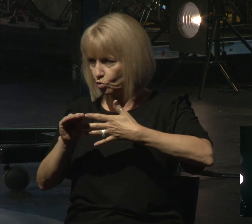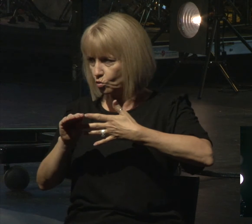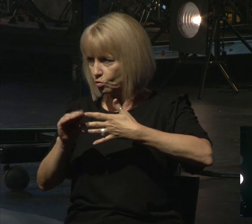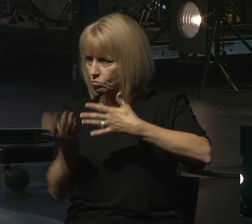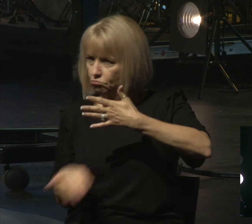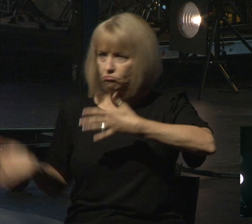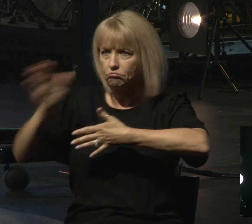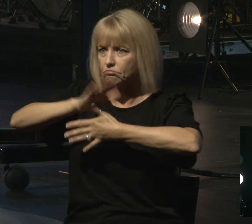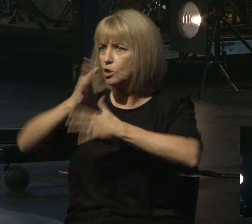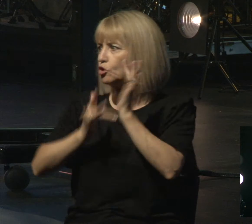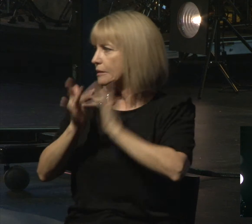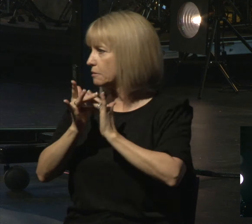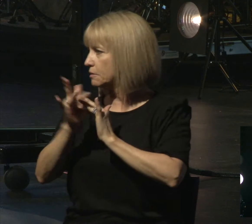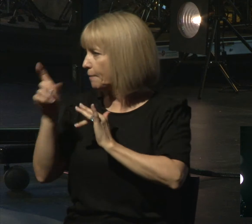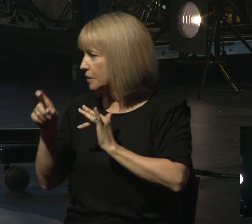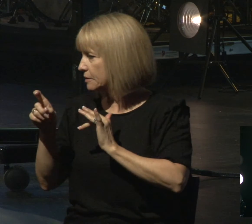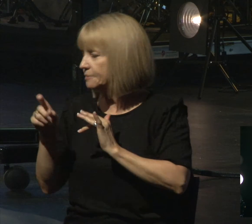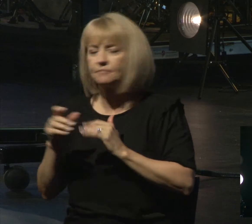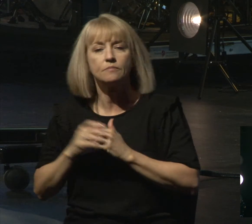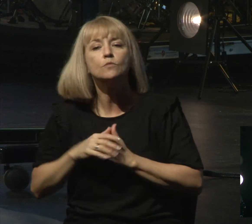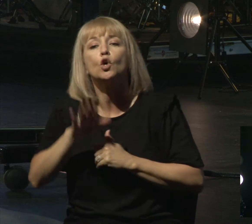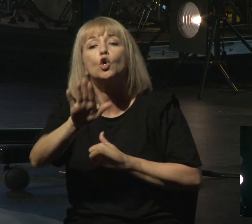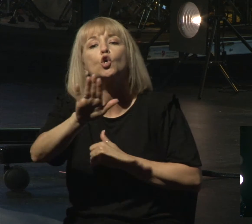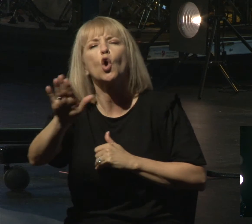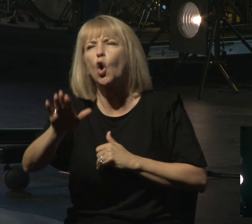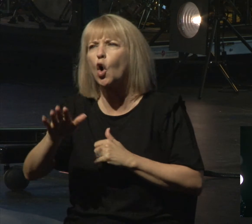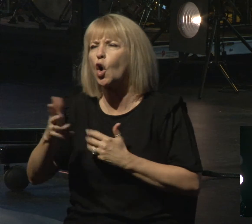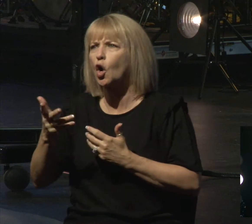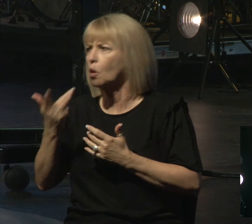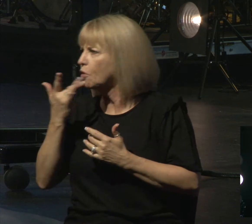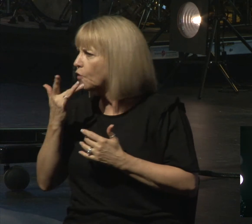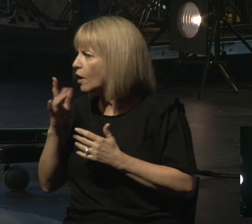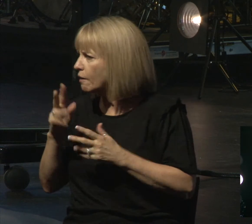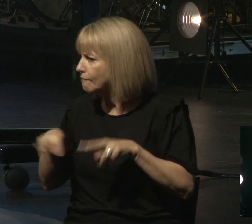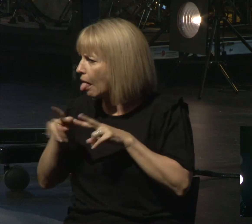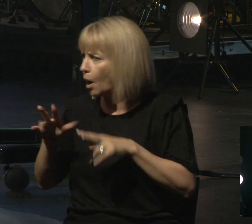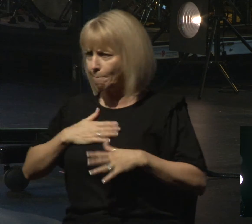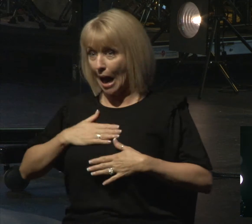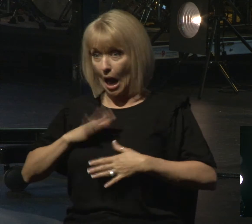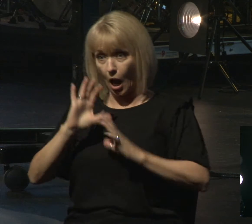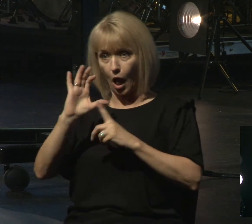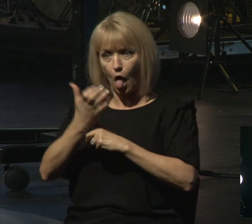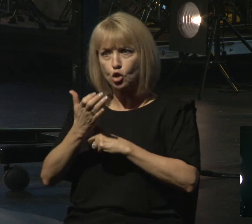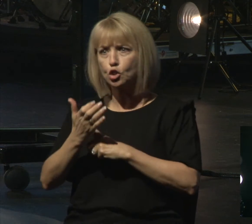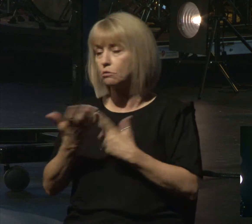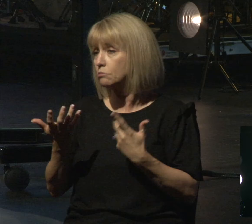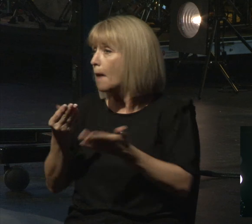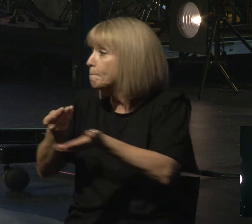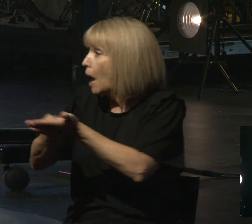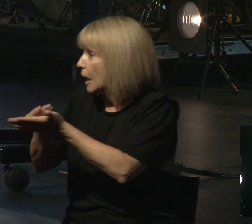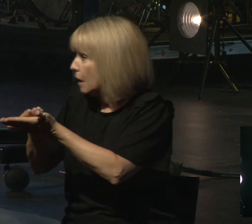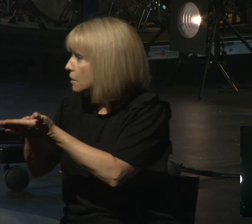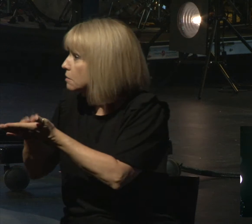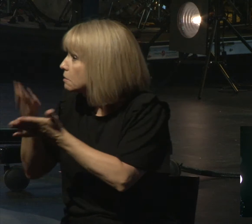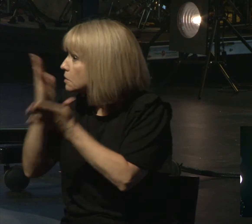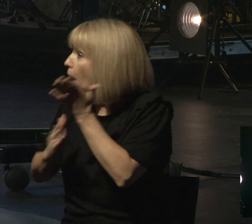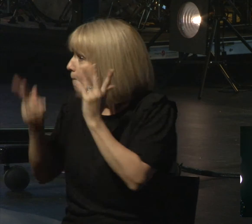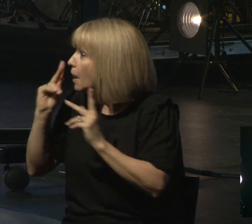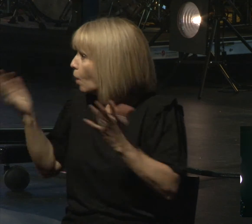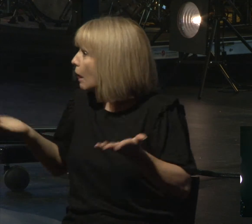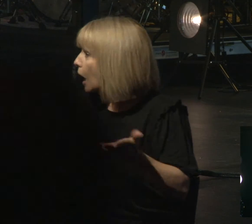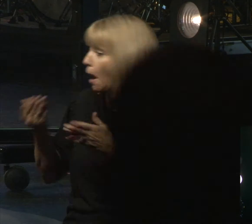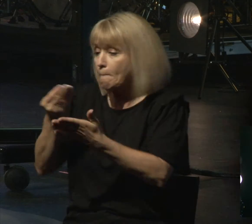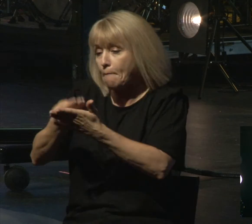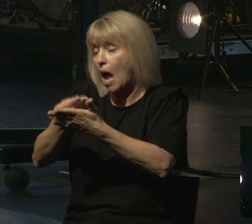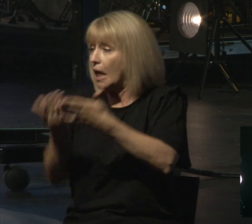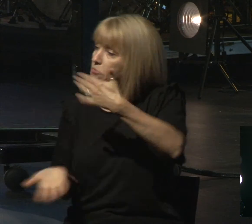that. What do we value in our culture? We typically value money as one of the things that we value in the American culture,